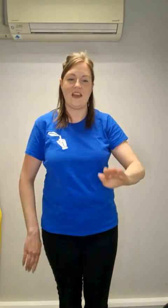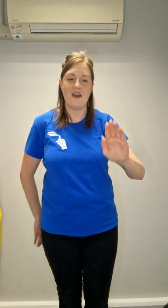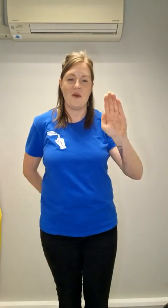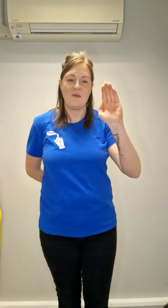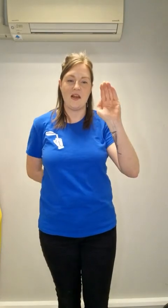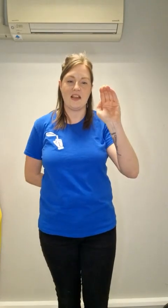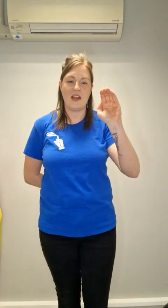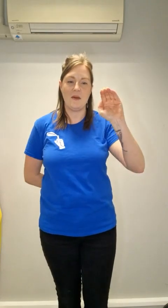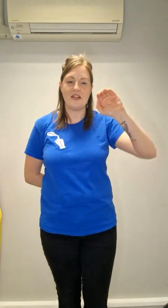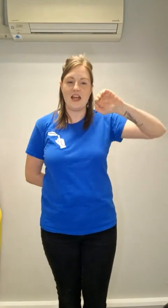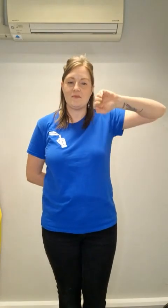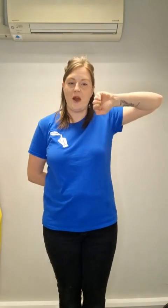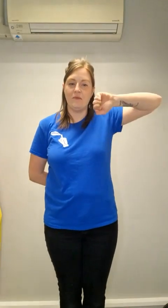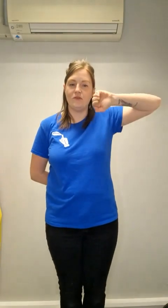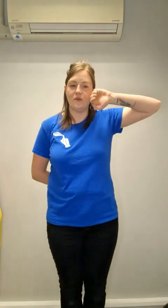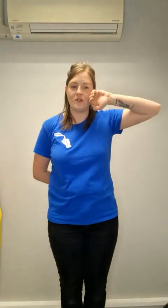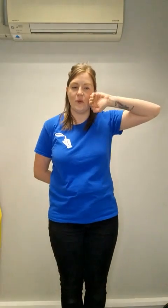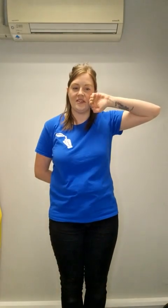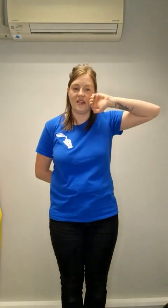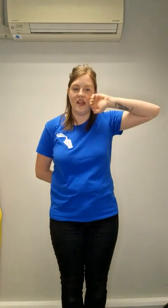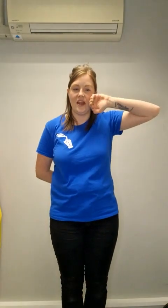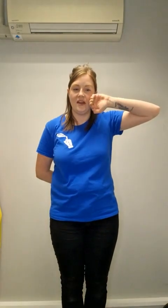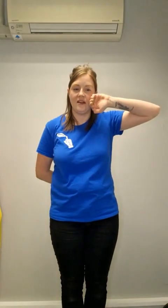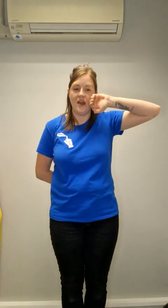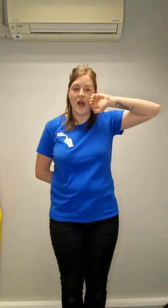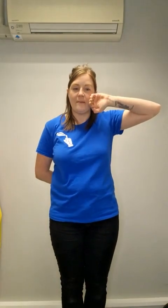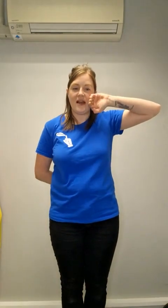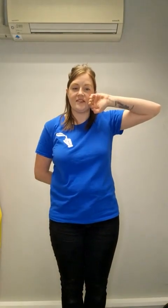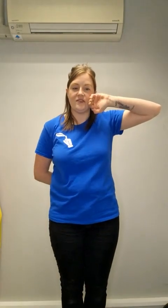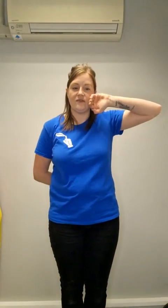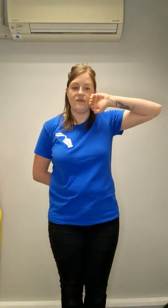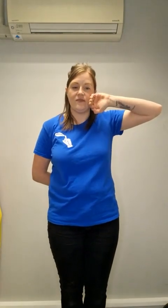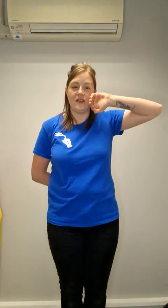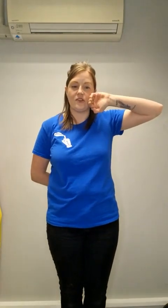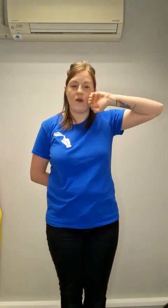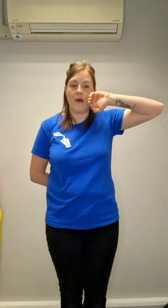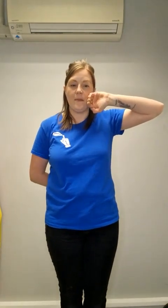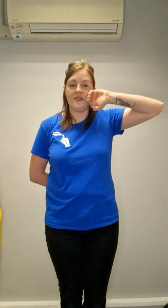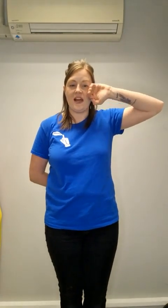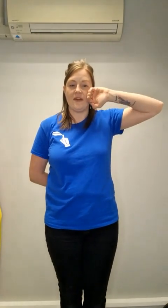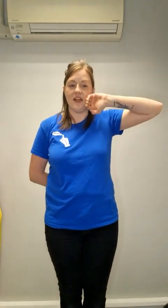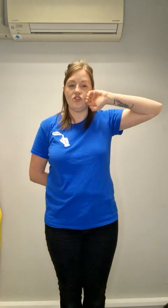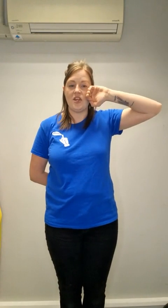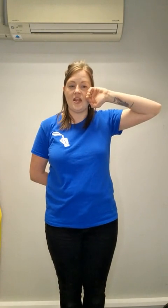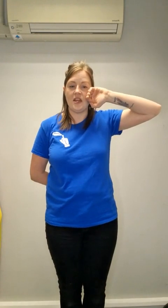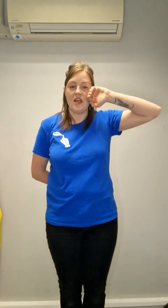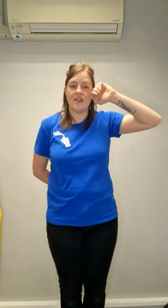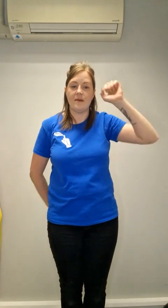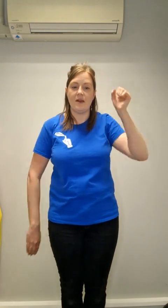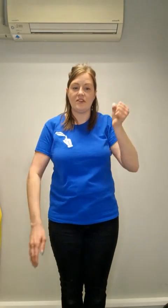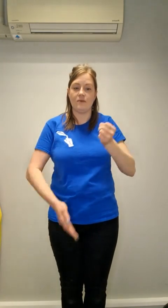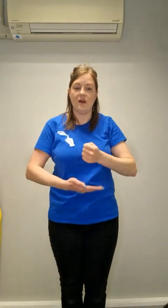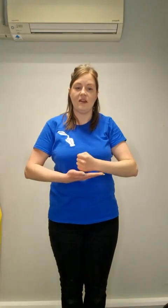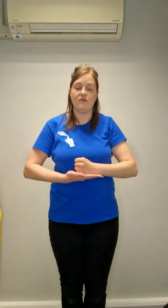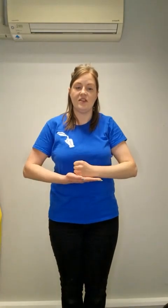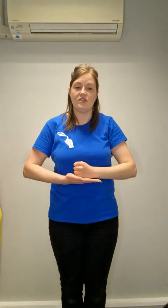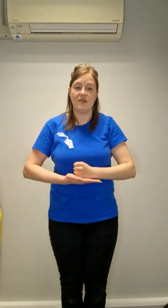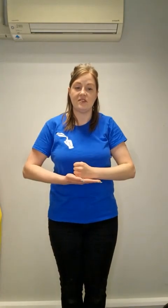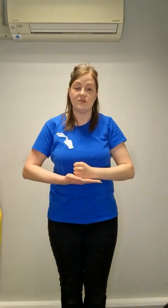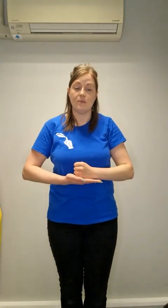Again, working cupped hand, palm forward, pointing in. Backs of fingers rub up and down against cheek. Then blade of working fist rests on